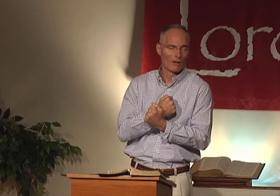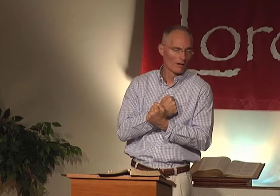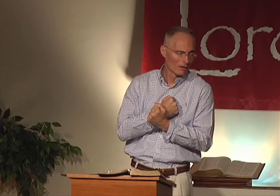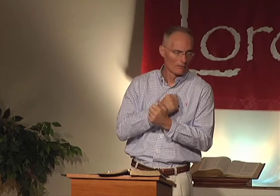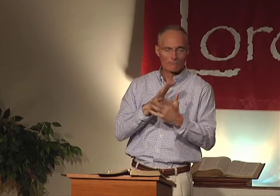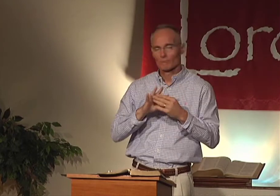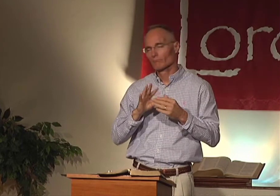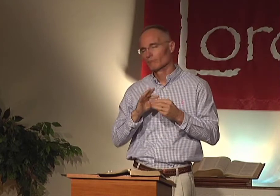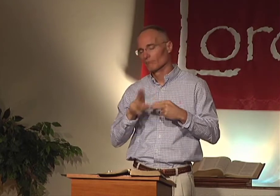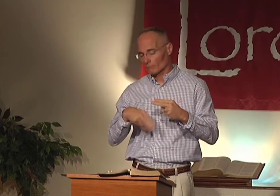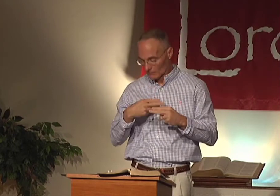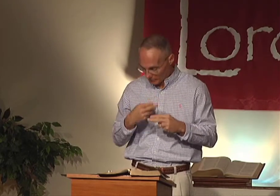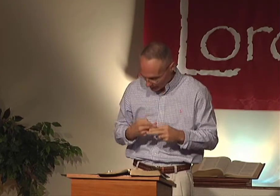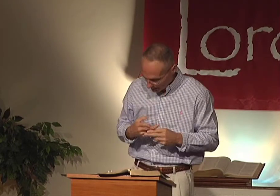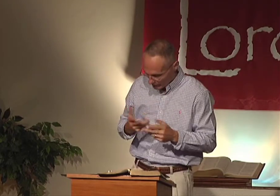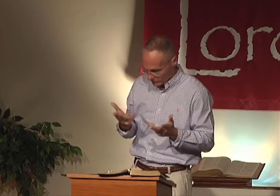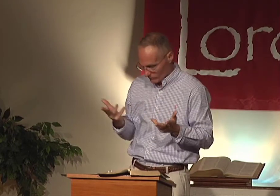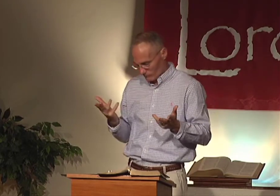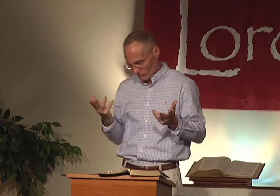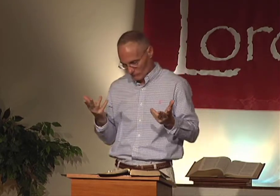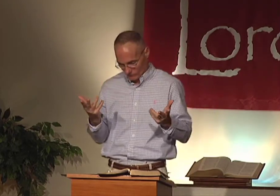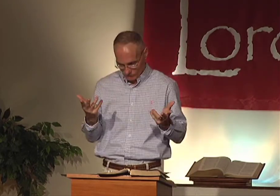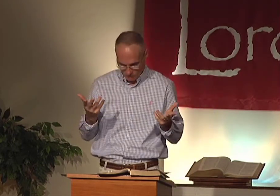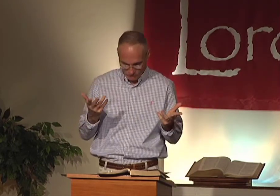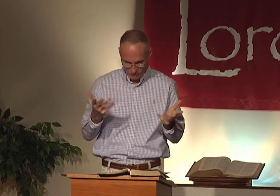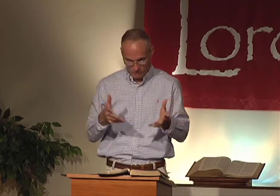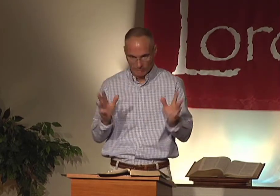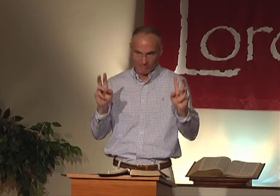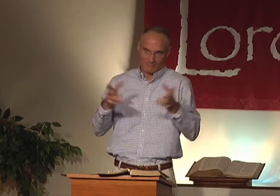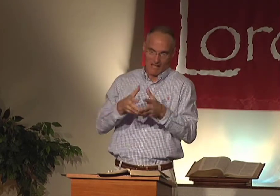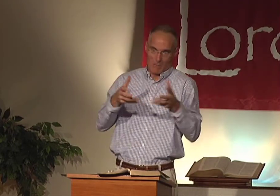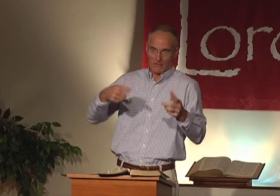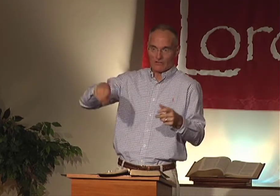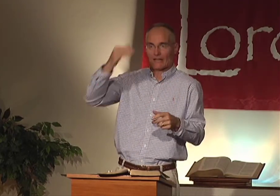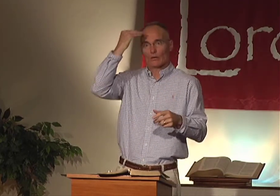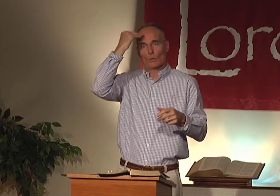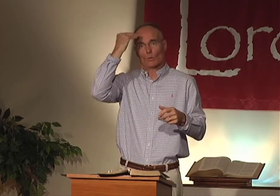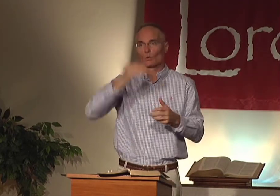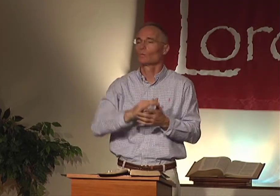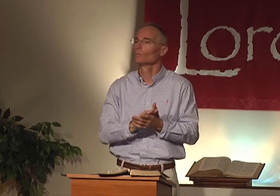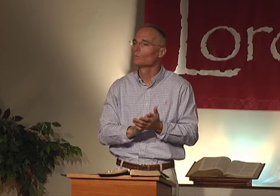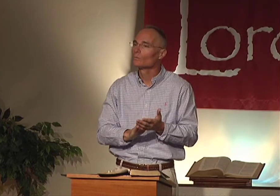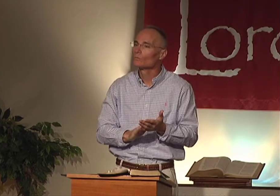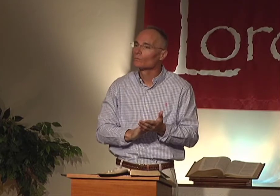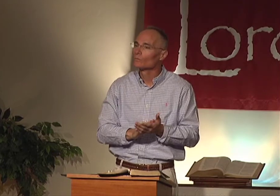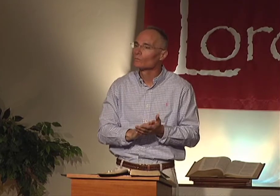And I'm sure you've met people who love to talk about all those things, how much they know.